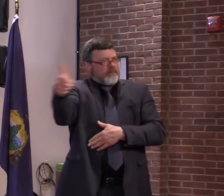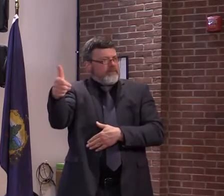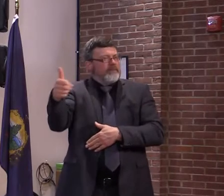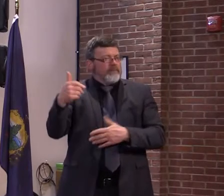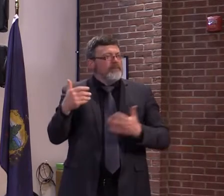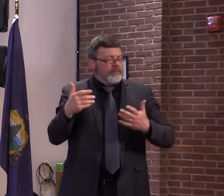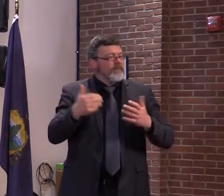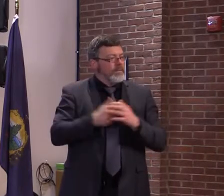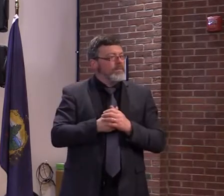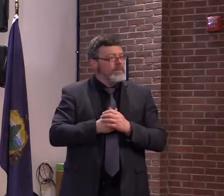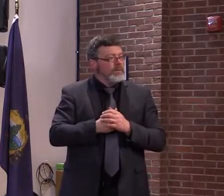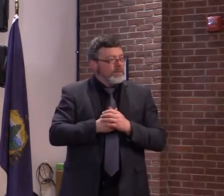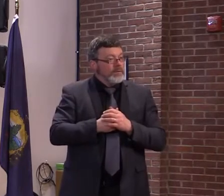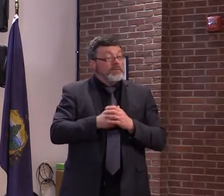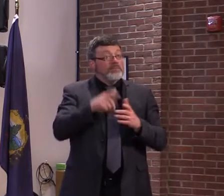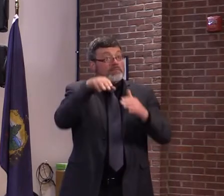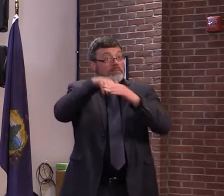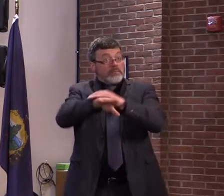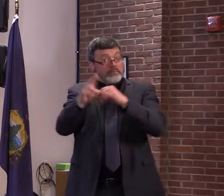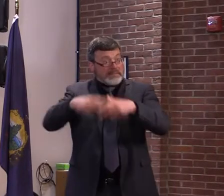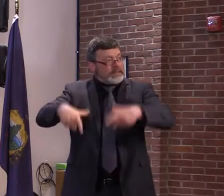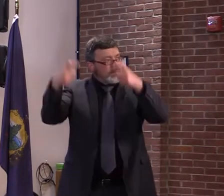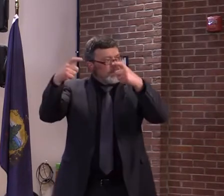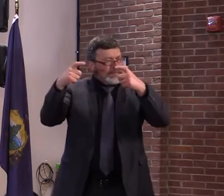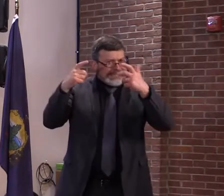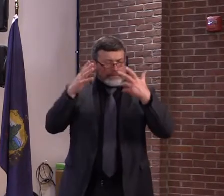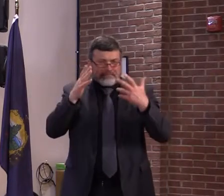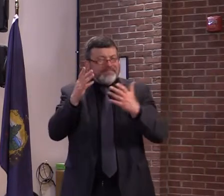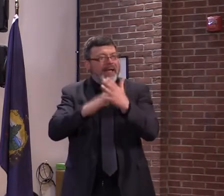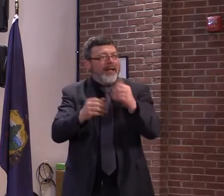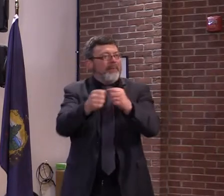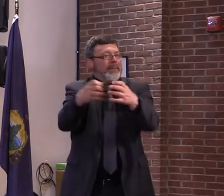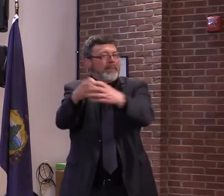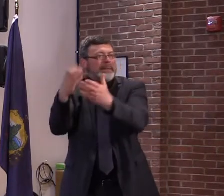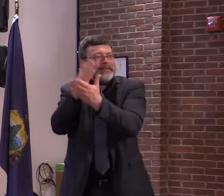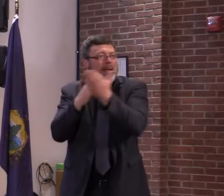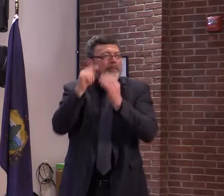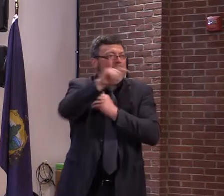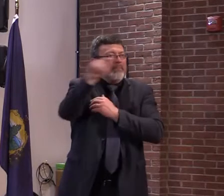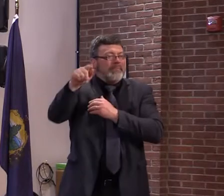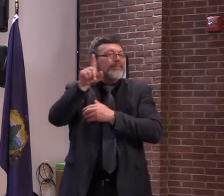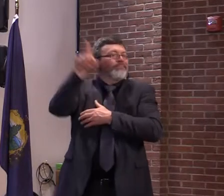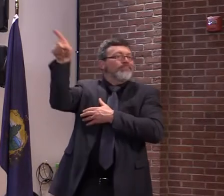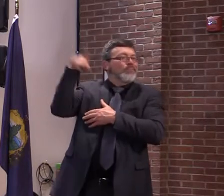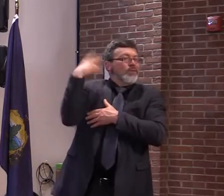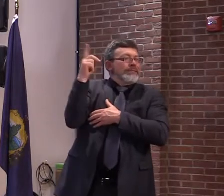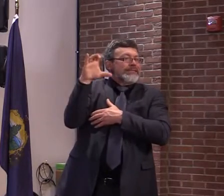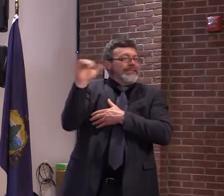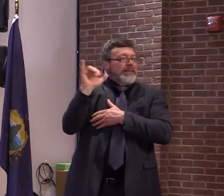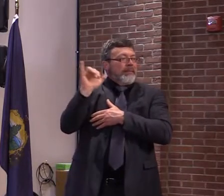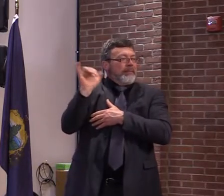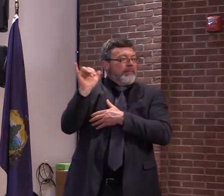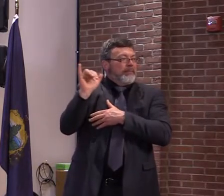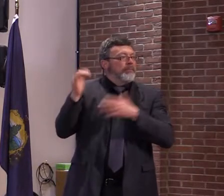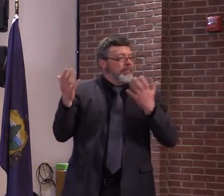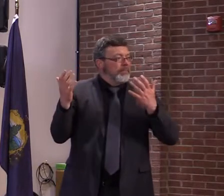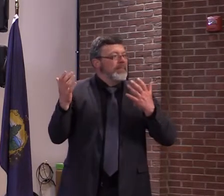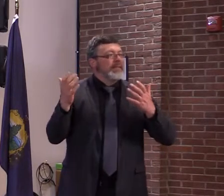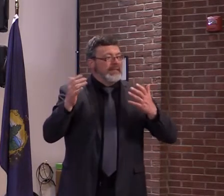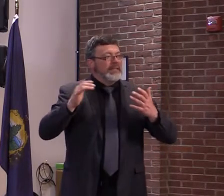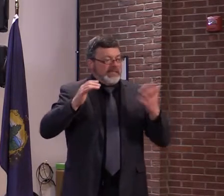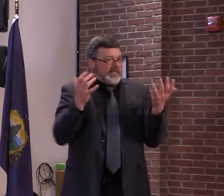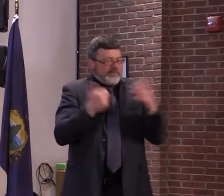indoor environments, as a number of high-profile cases on Broadway and in Washington, D.C.